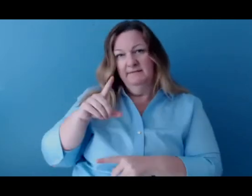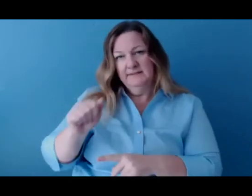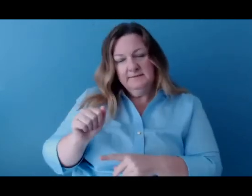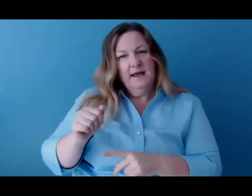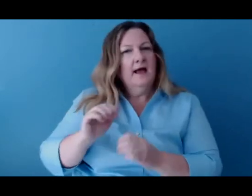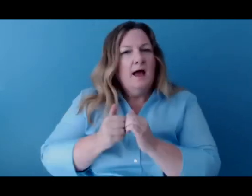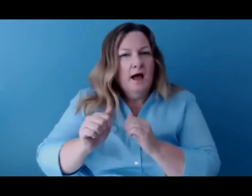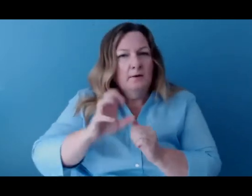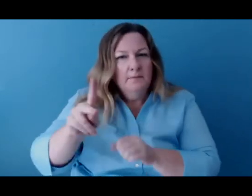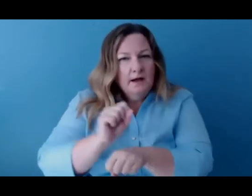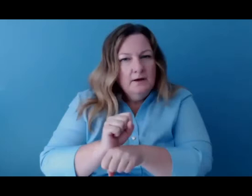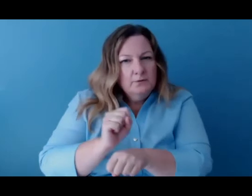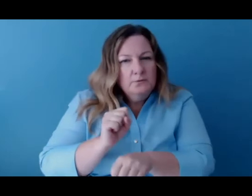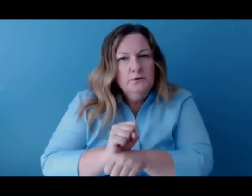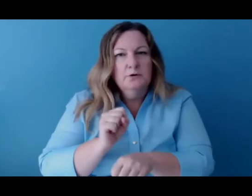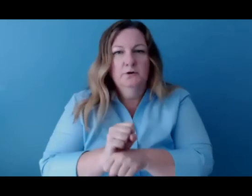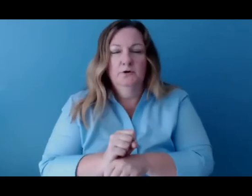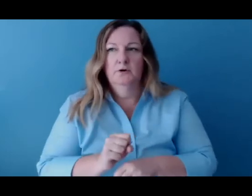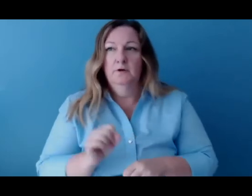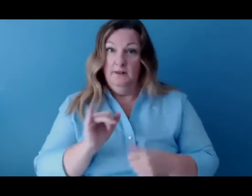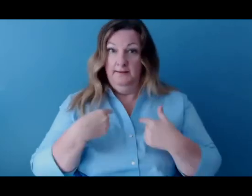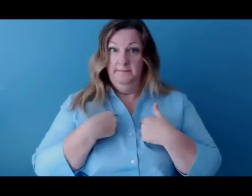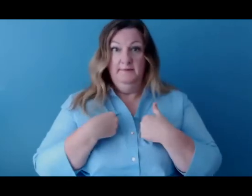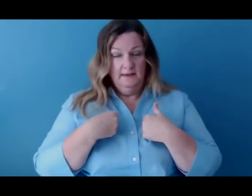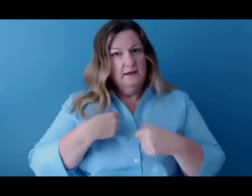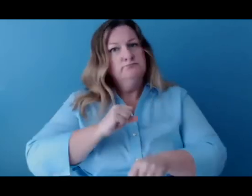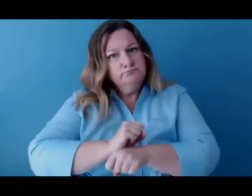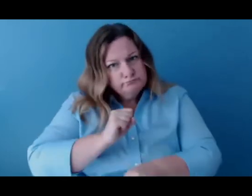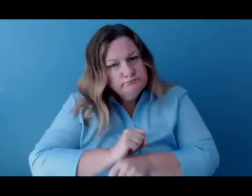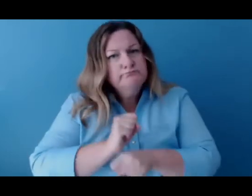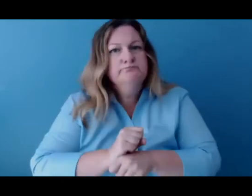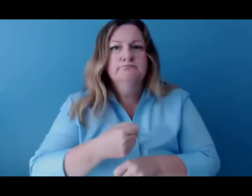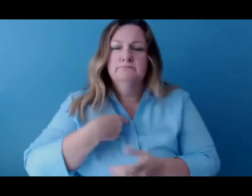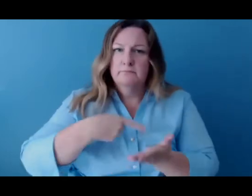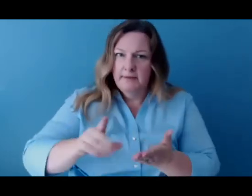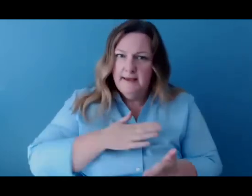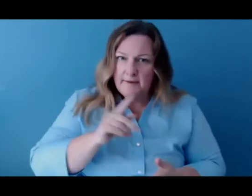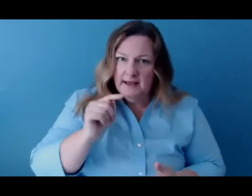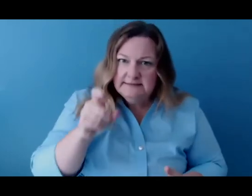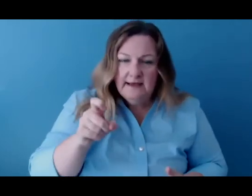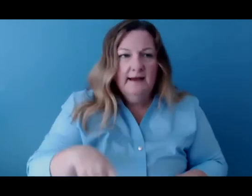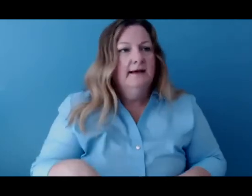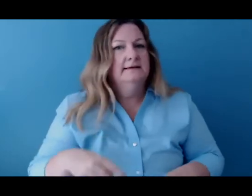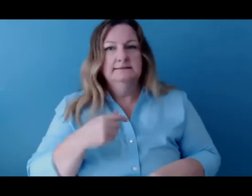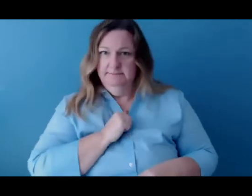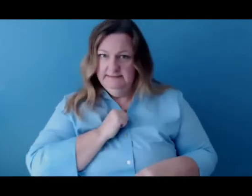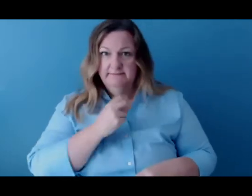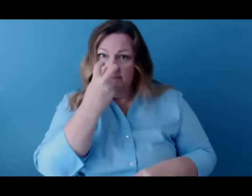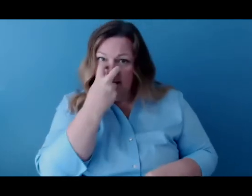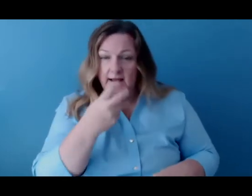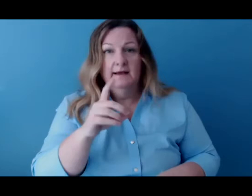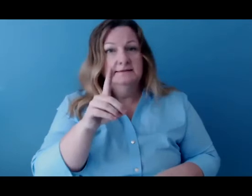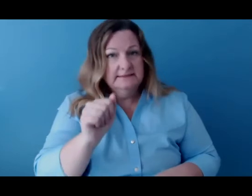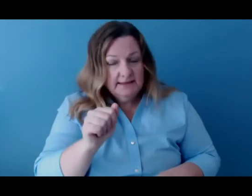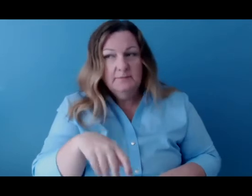people with disabilities, you know, like myself. You know, I'm a contributing member of the community. I'm a taxpayer. I am disabled. There are many other